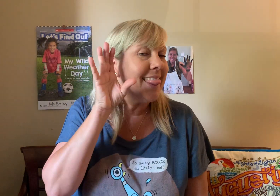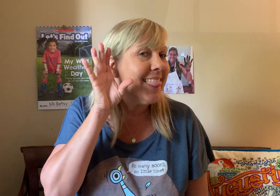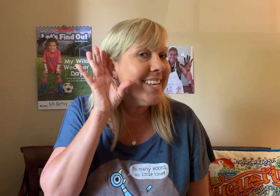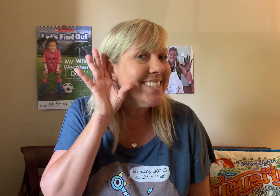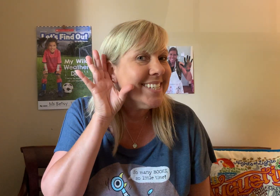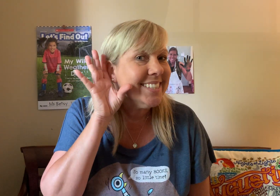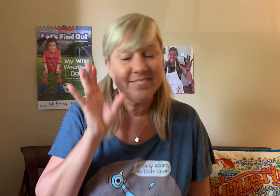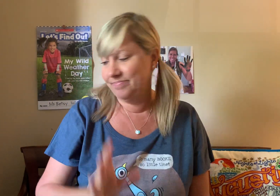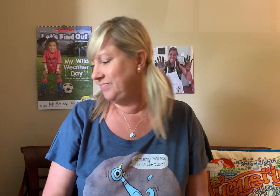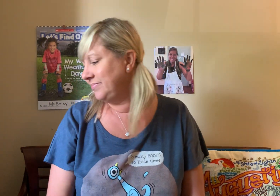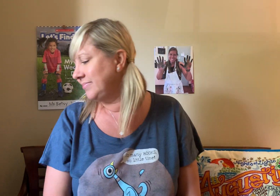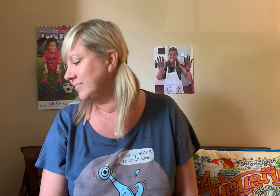Listen.